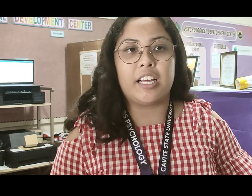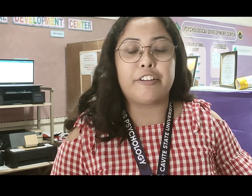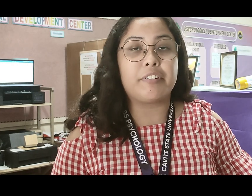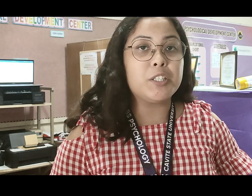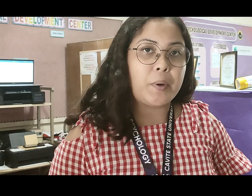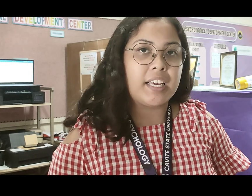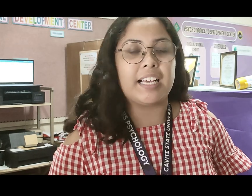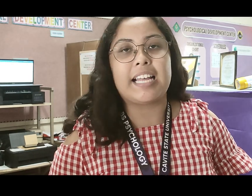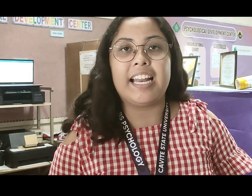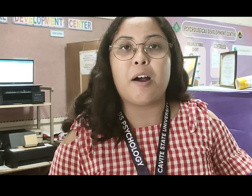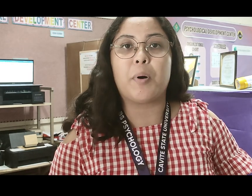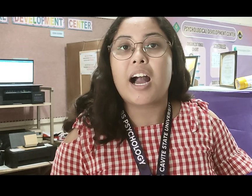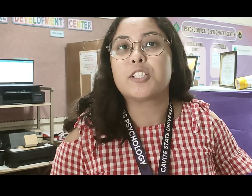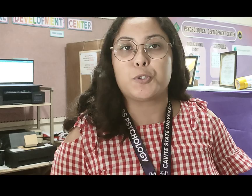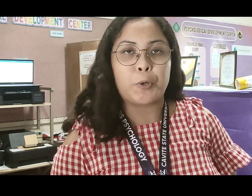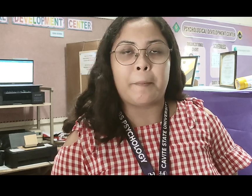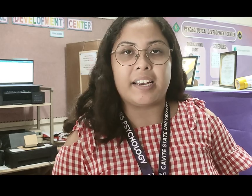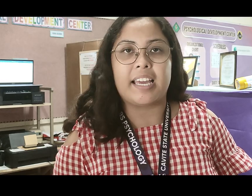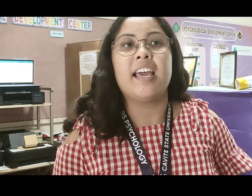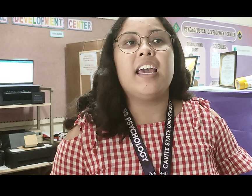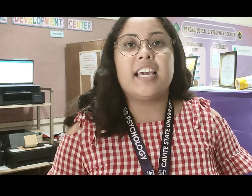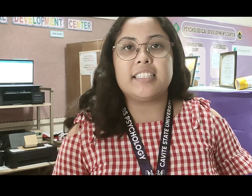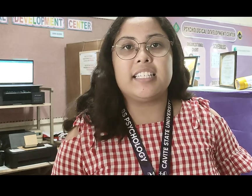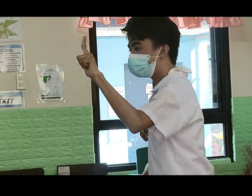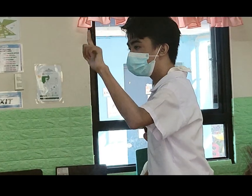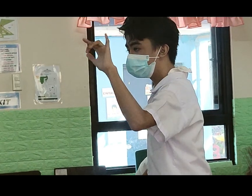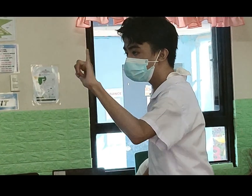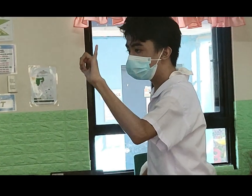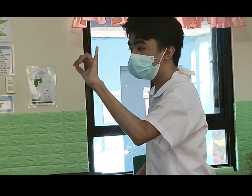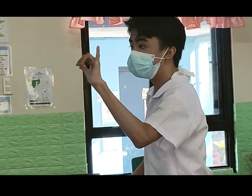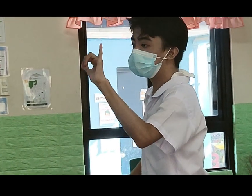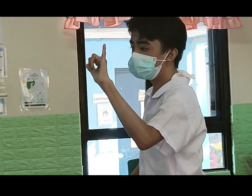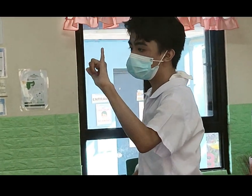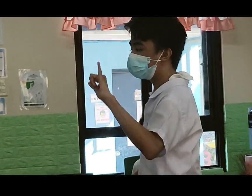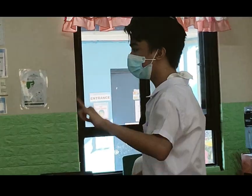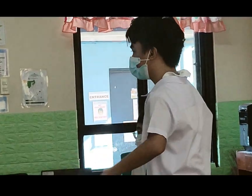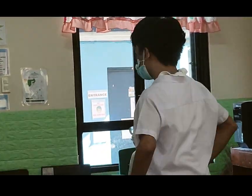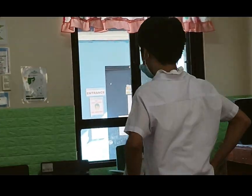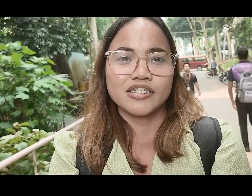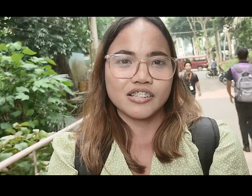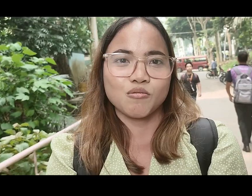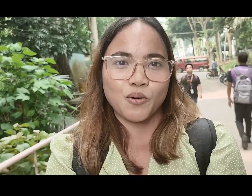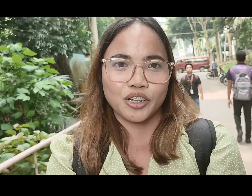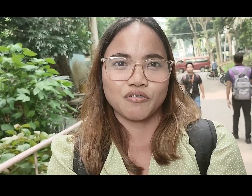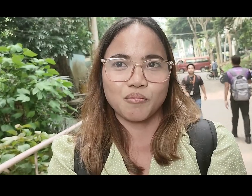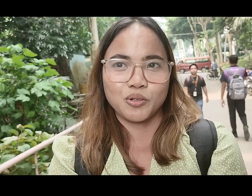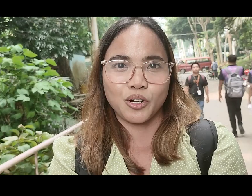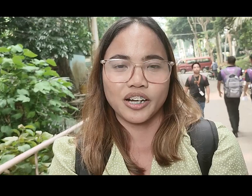a different way dahil ang pagkakatuto naman ay hindi sa four corners of the classroom. Seek support from your